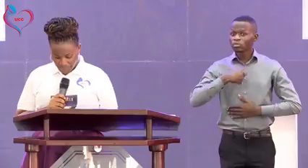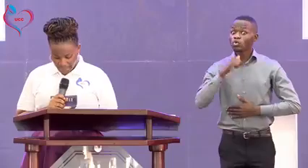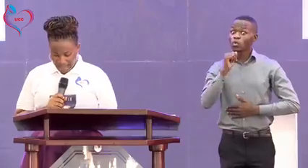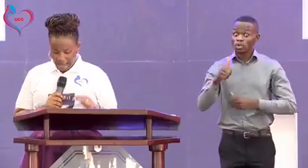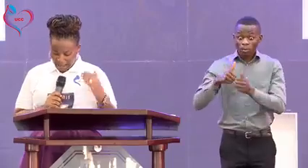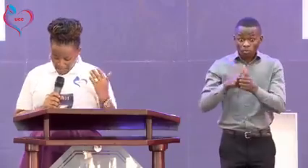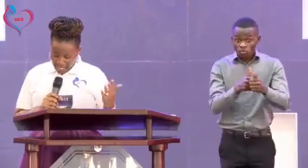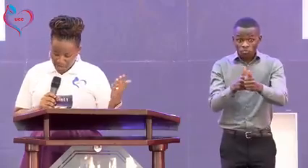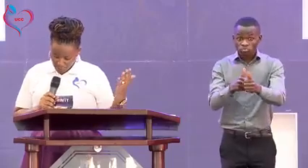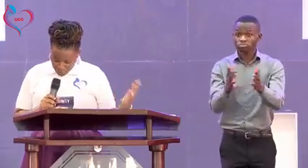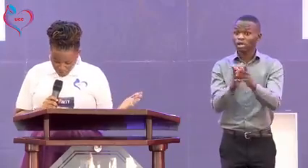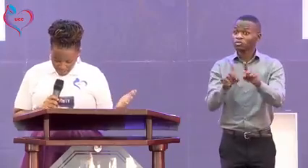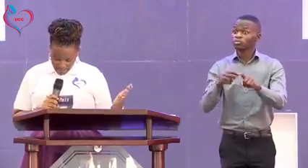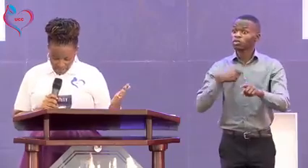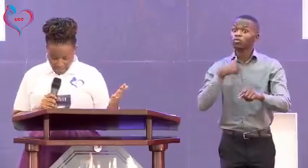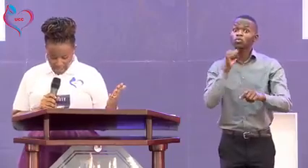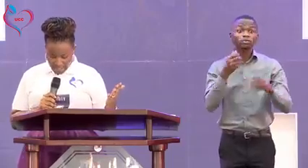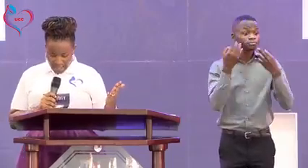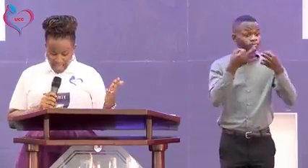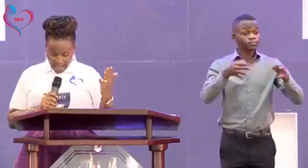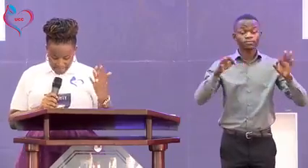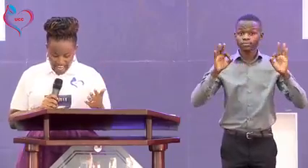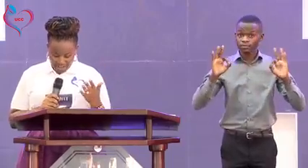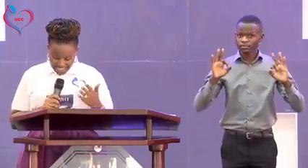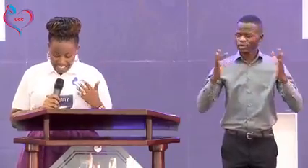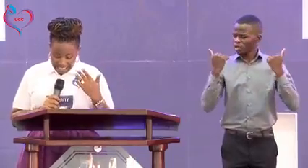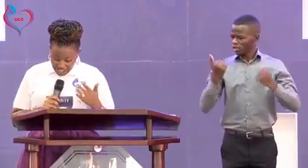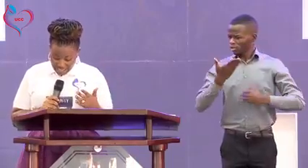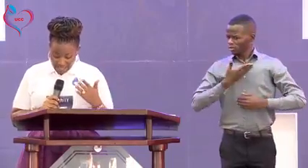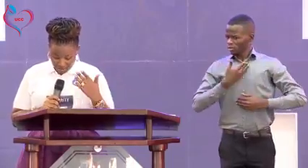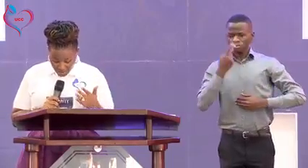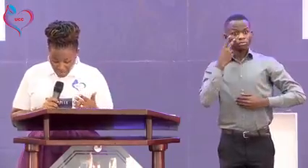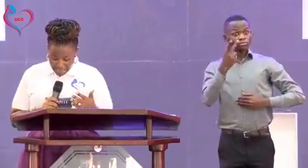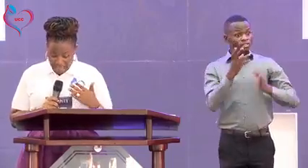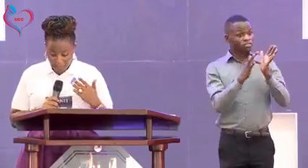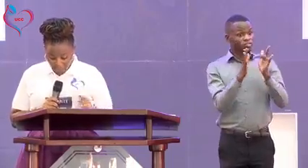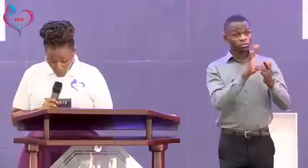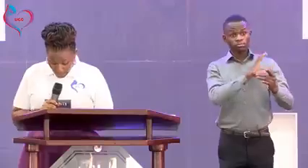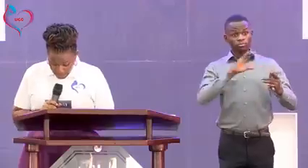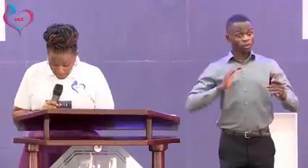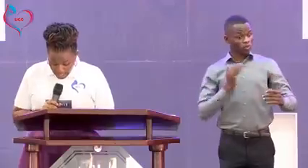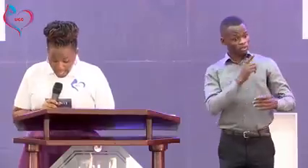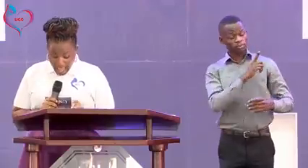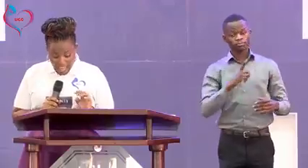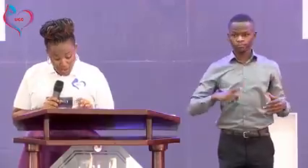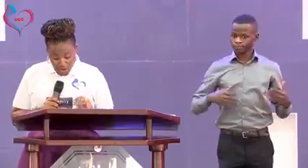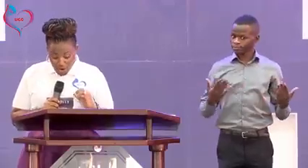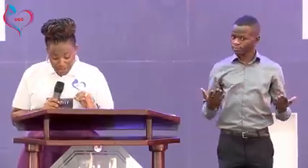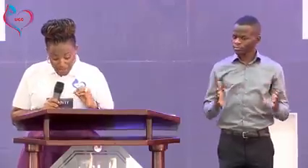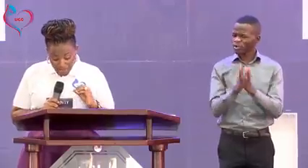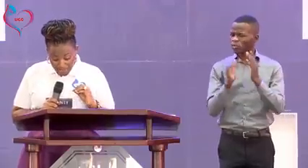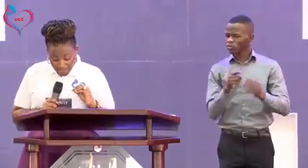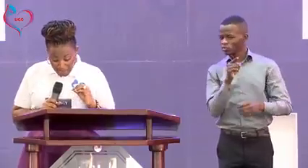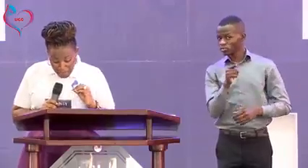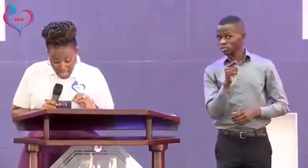apostle? Am I not free? Have I not seen Jesus Christ our Lord? Are you